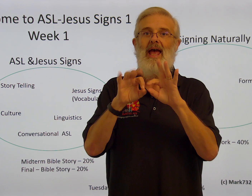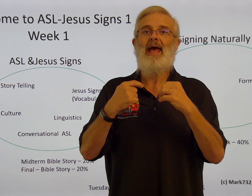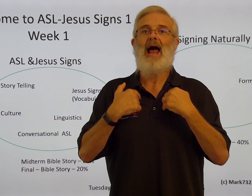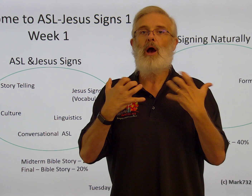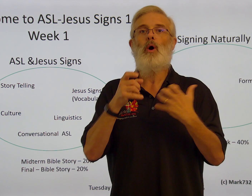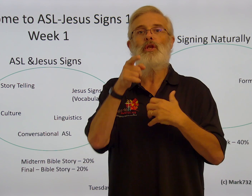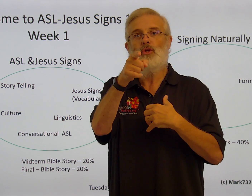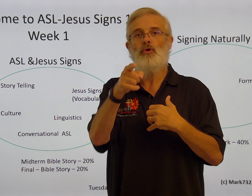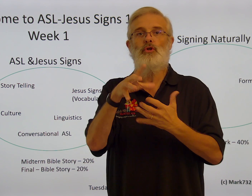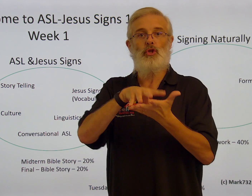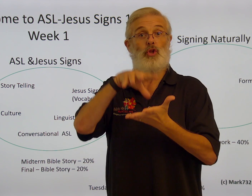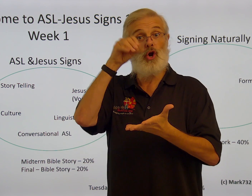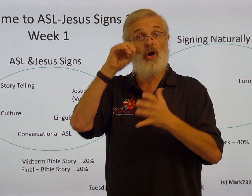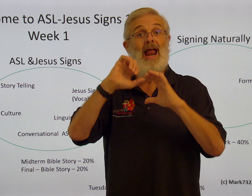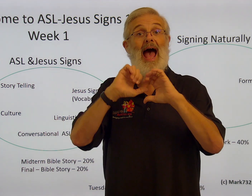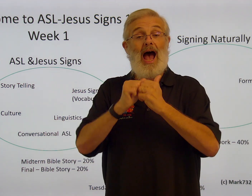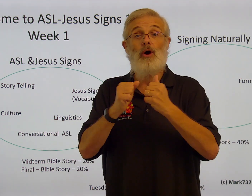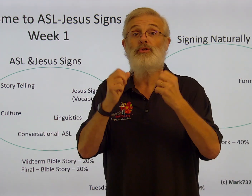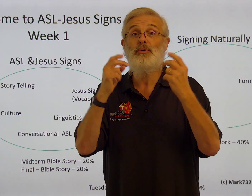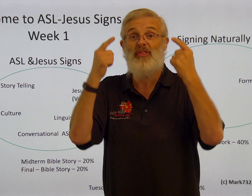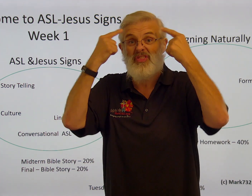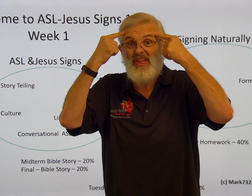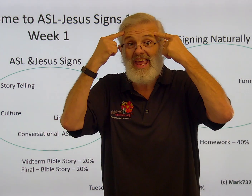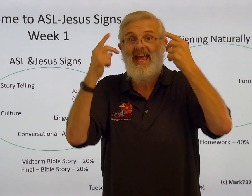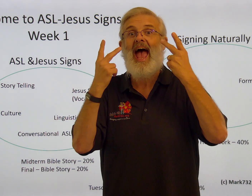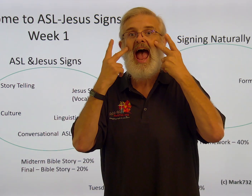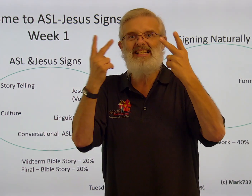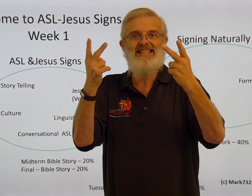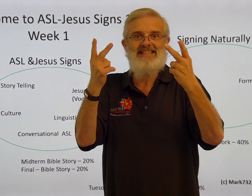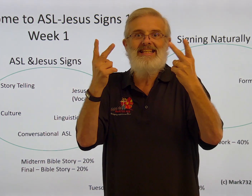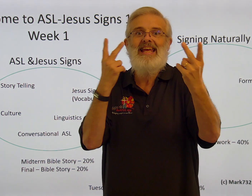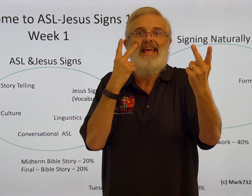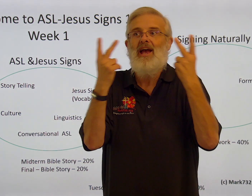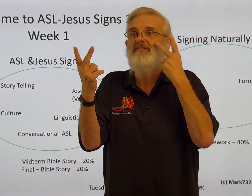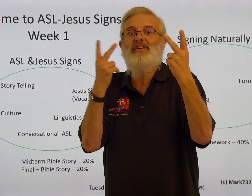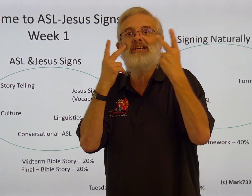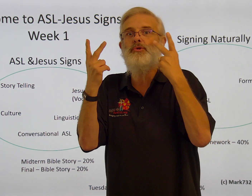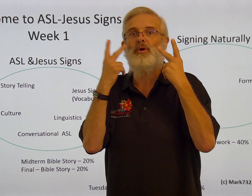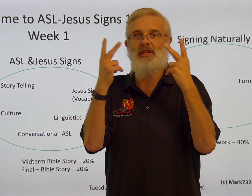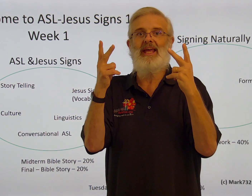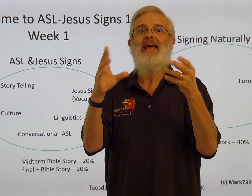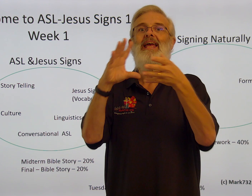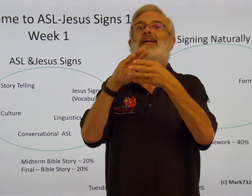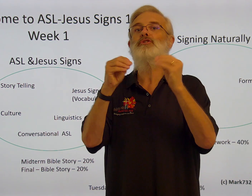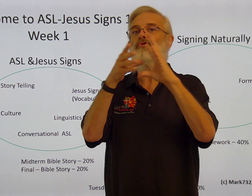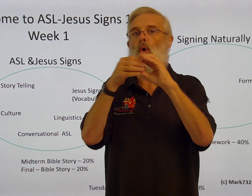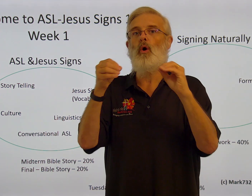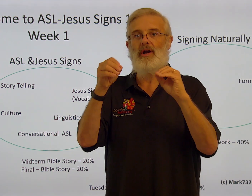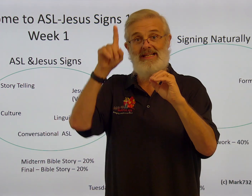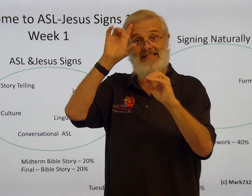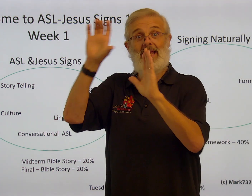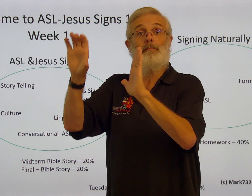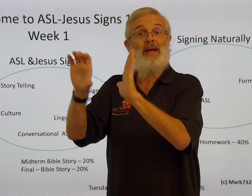I want you to learn how to think and see visually in stories, in